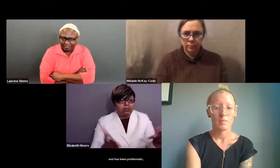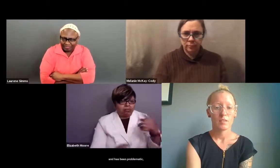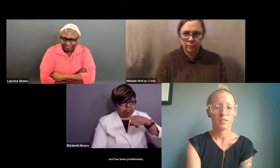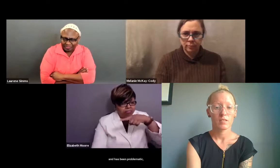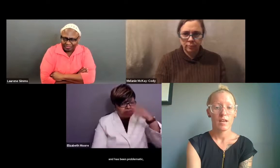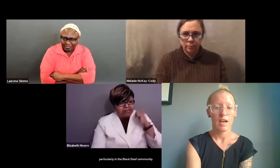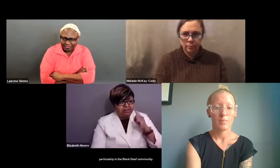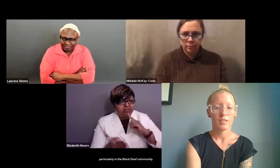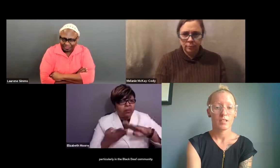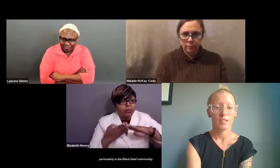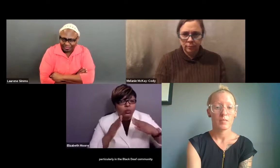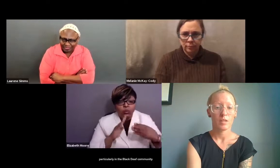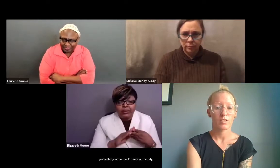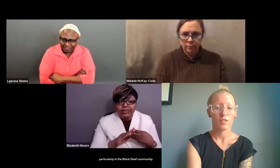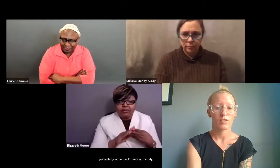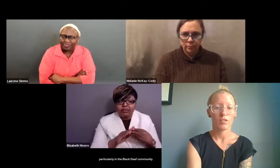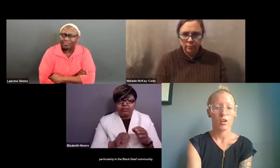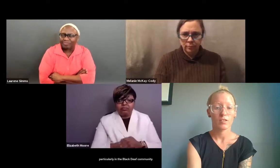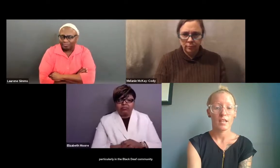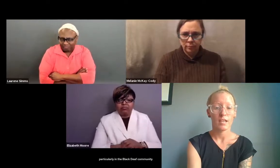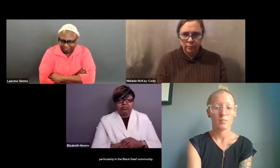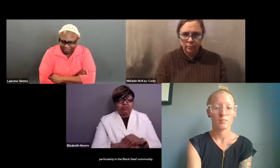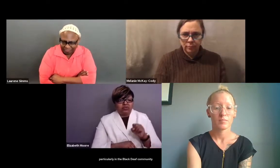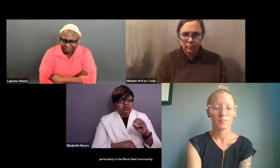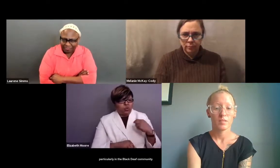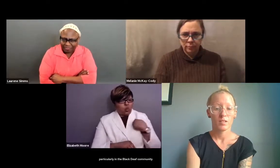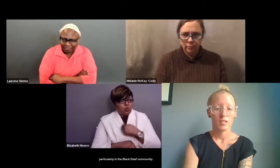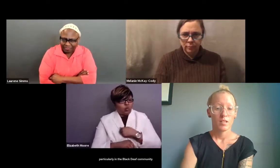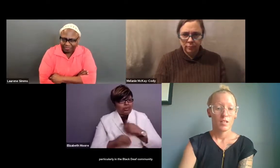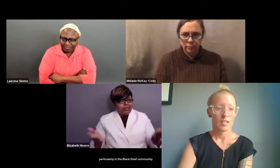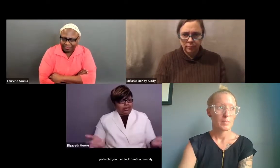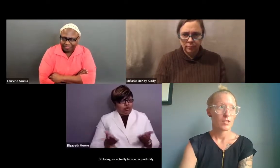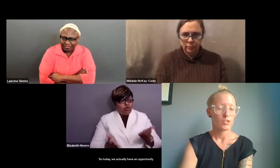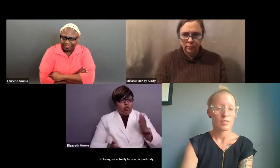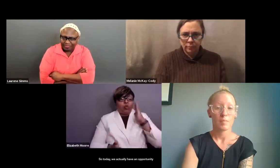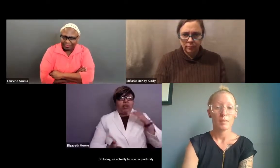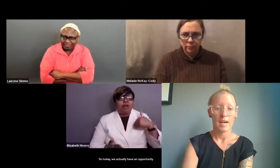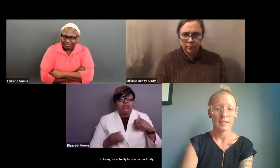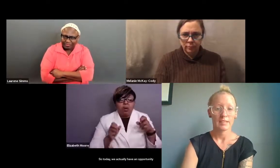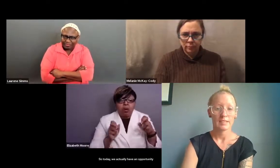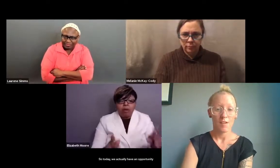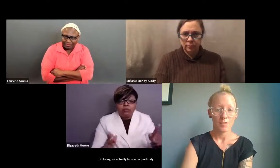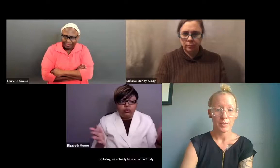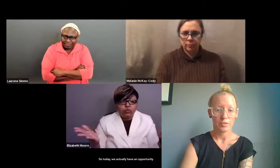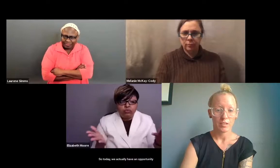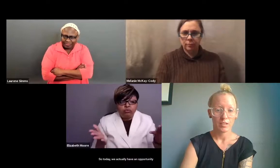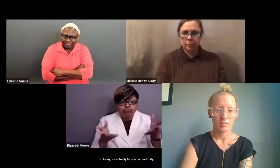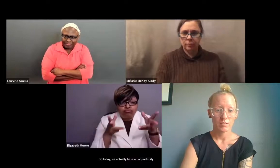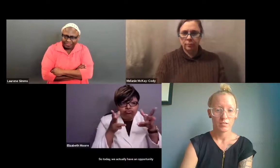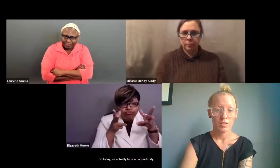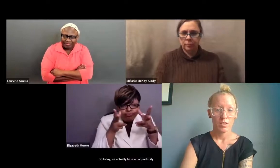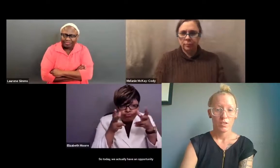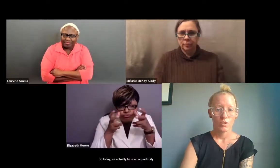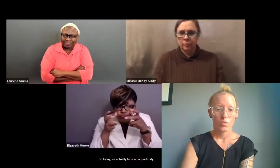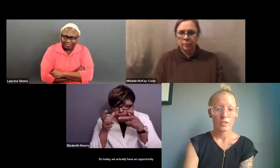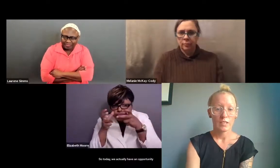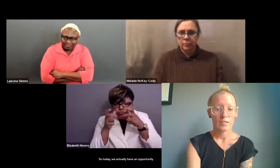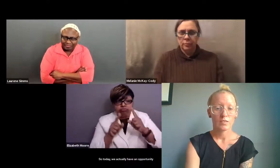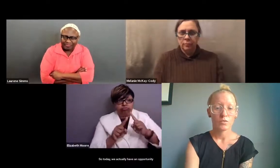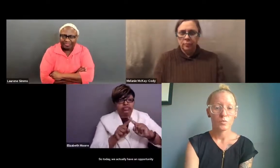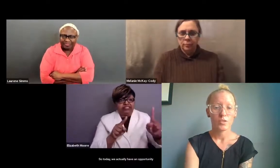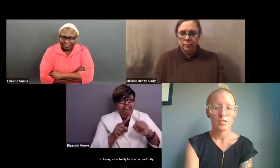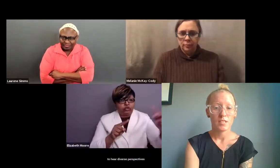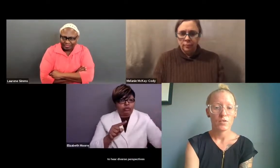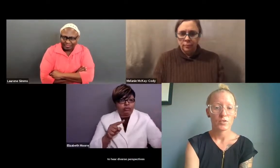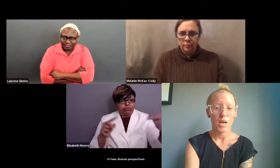Racism has been happening in America for a long time, especially in the Black deaf community. We